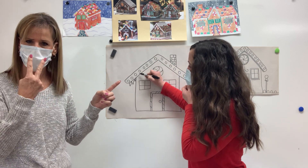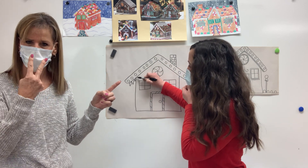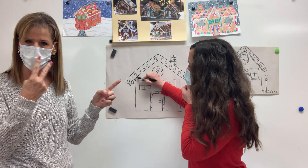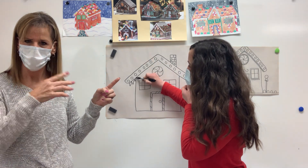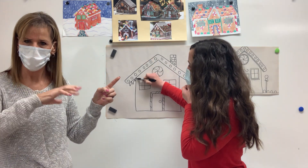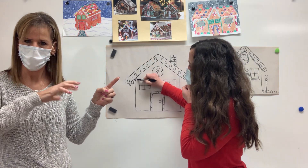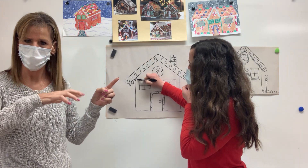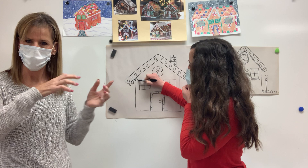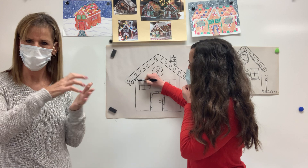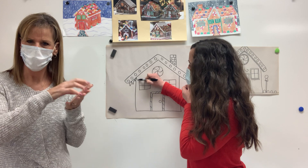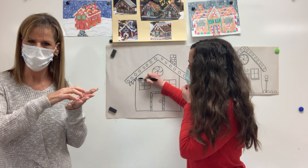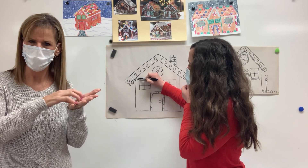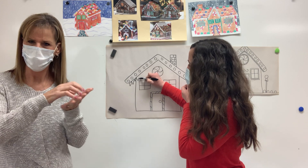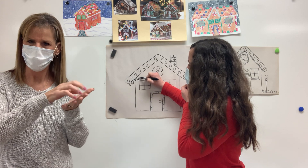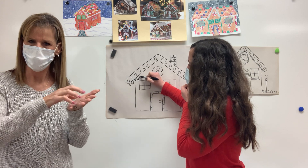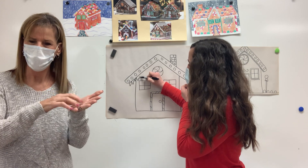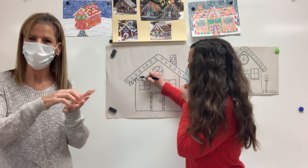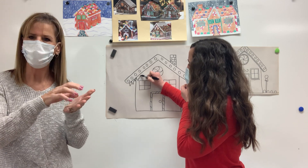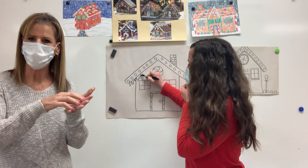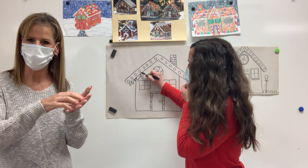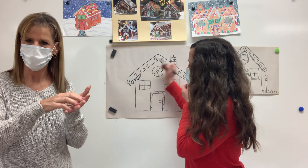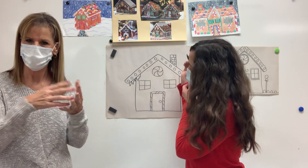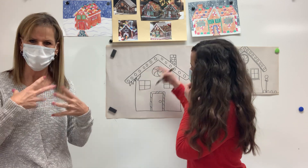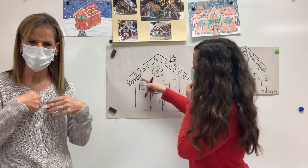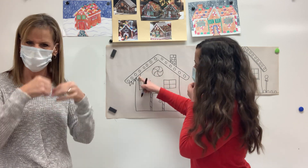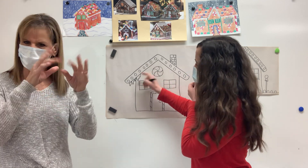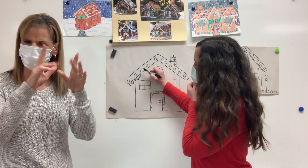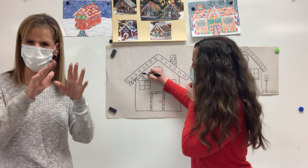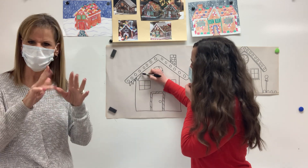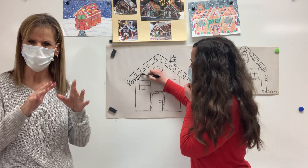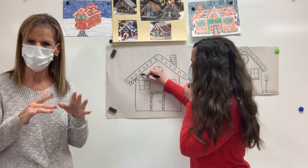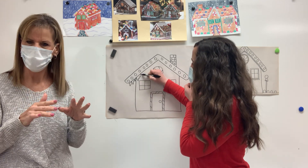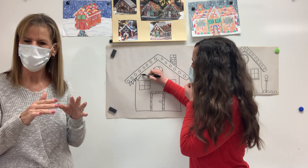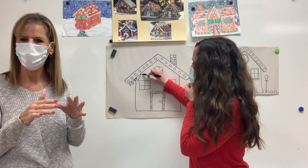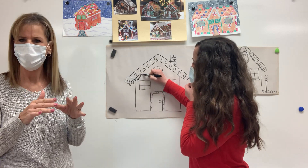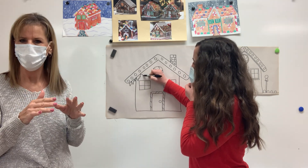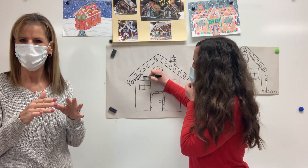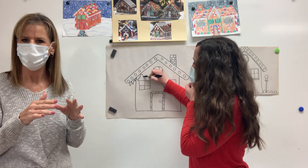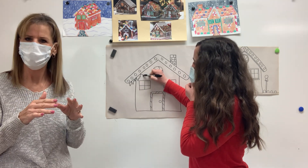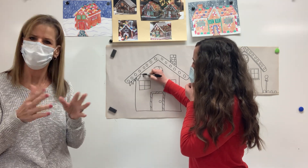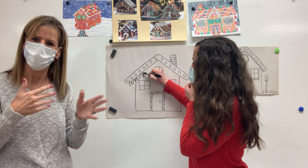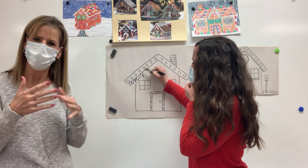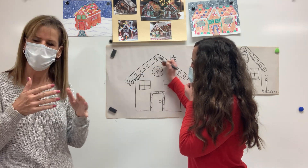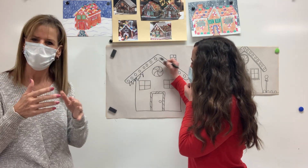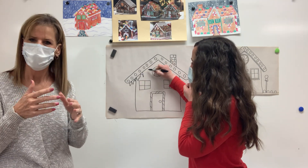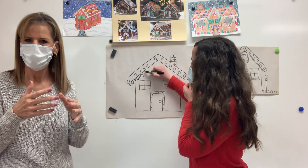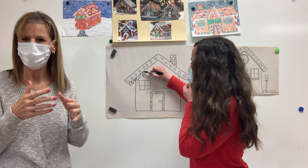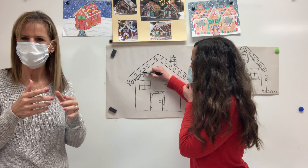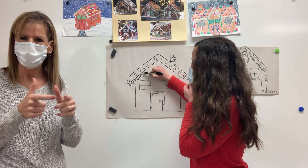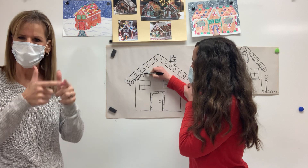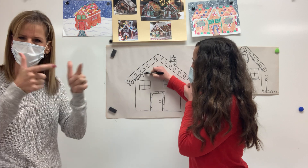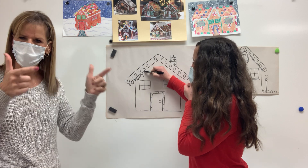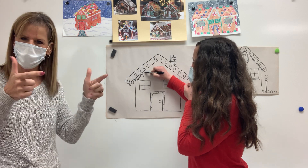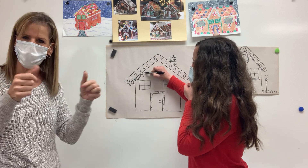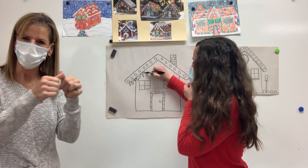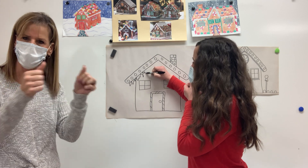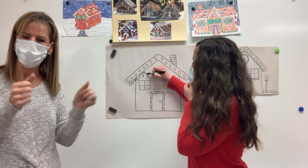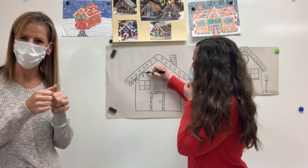bumpy and not perfect? Like maybe there's some wider areas, some skinnier, and I'm just gonna do